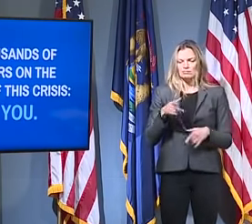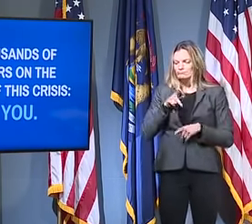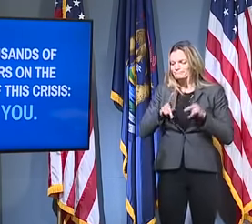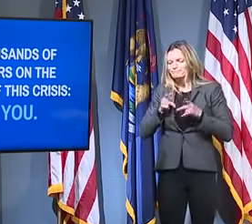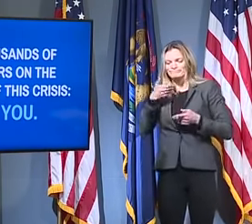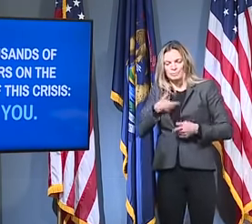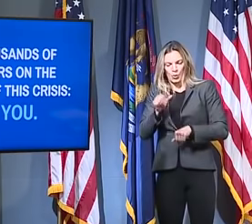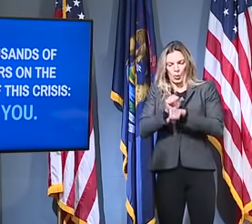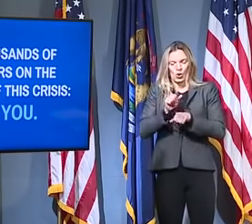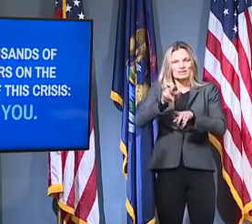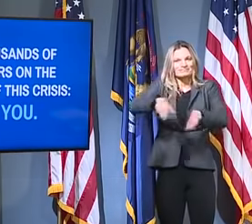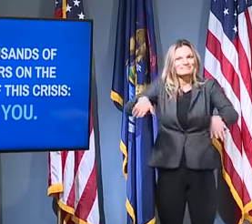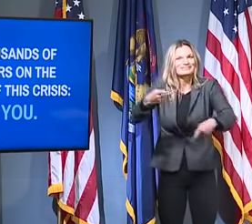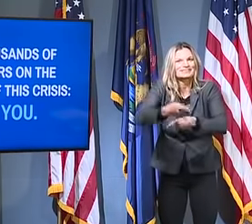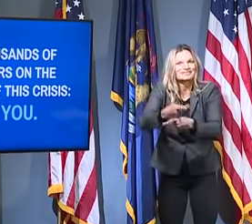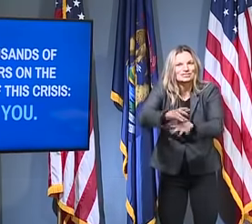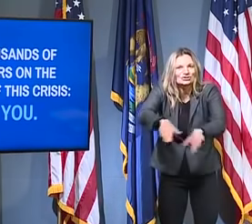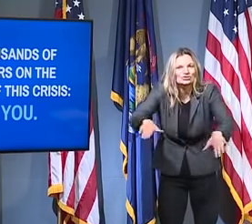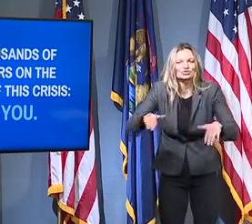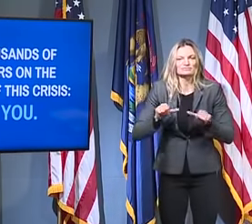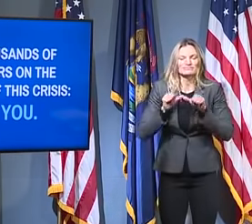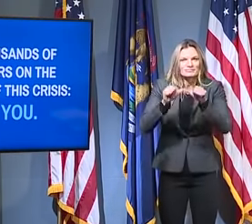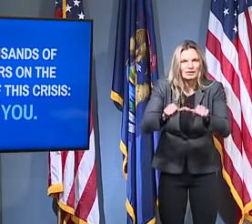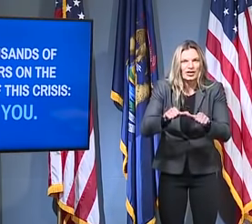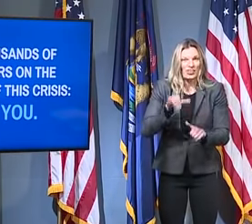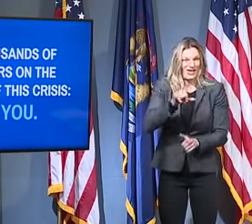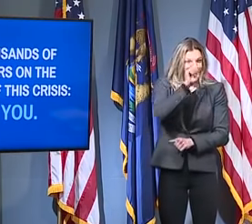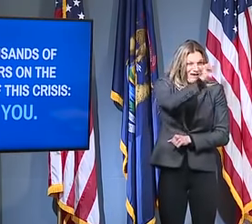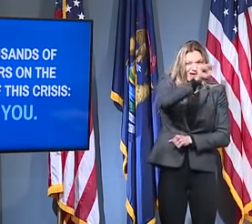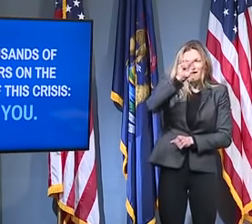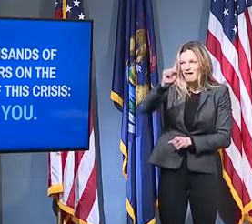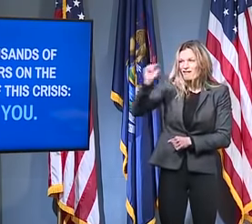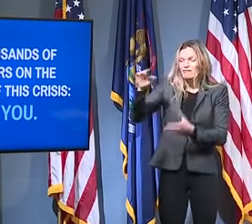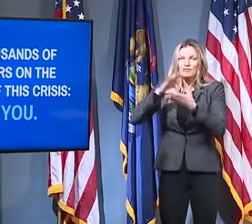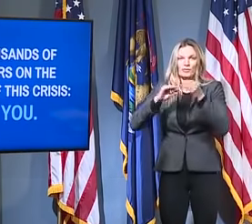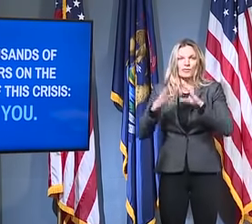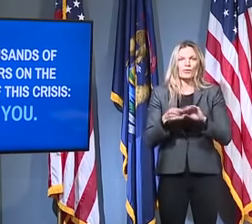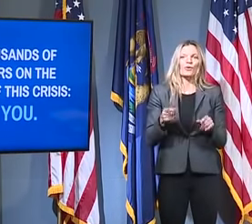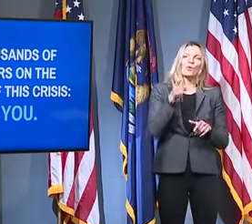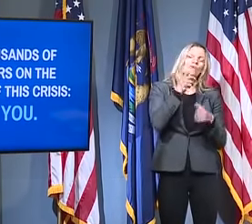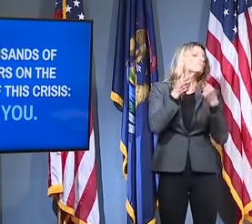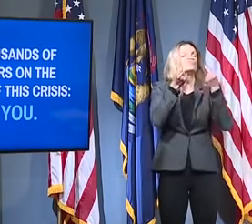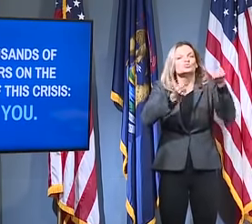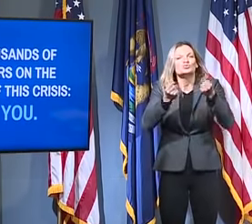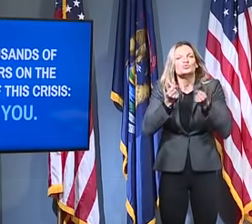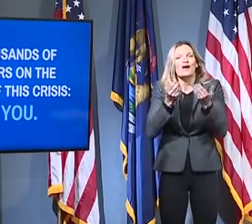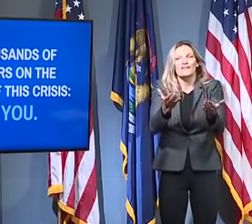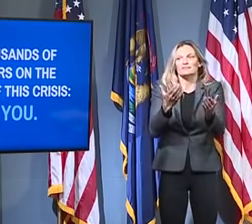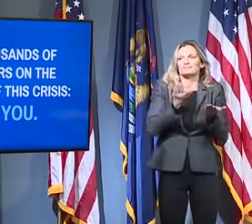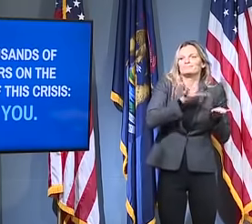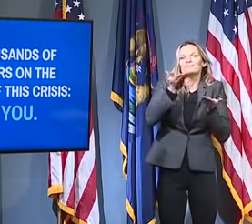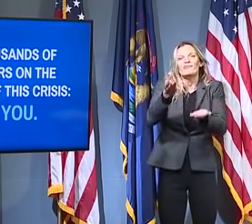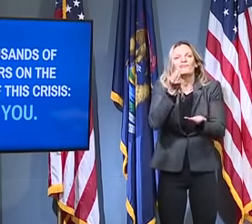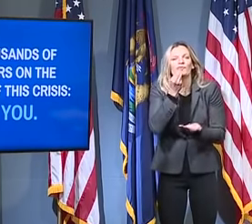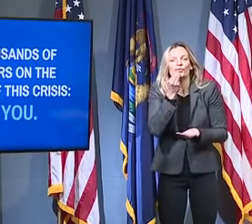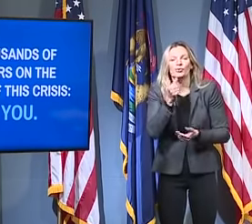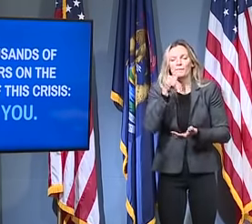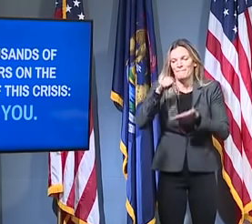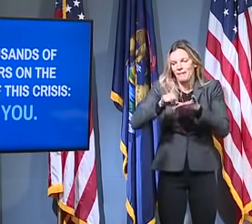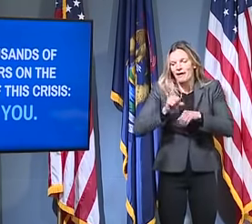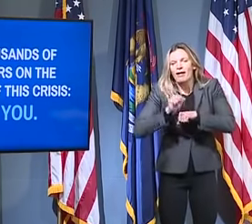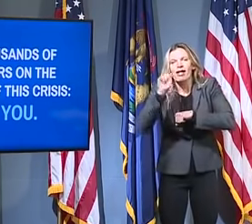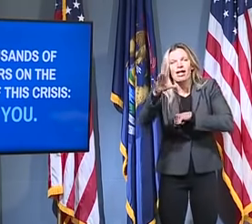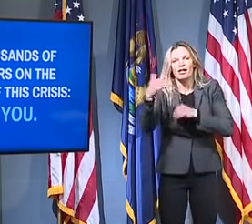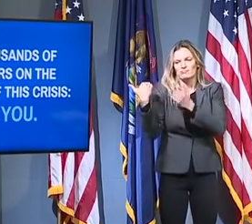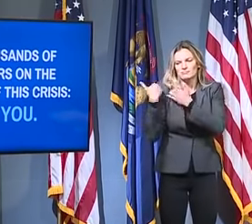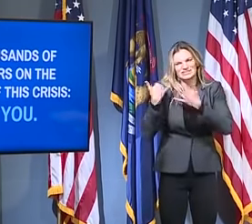day. These are truly the real heroes of this crisis, truck drivers and mail carriers, the people who mask up every